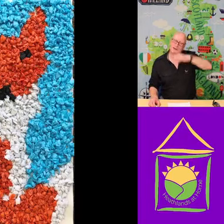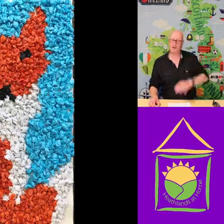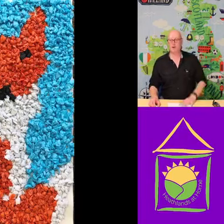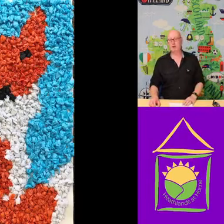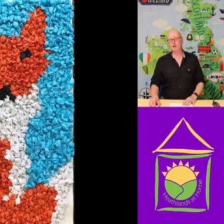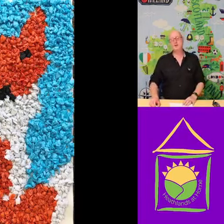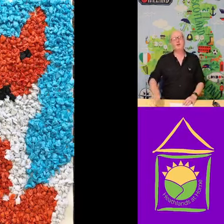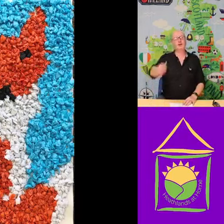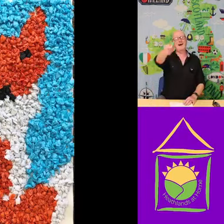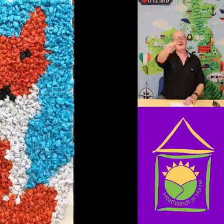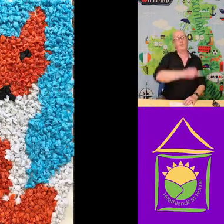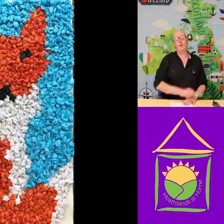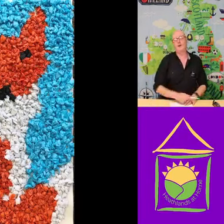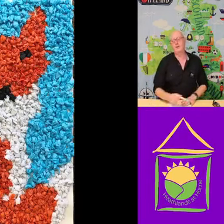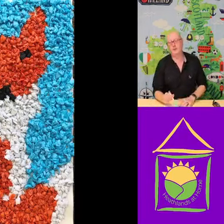know. So Lara, well done for that.